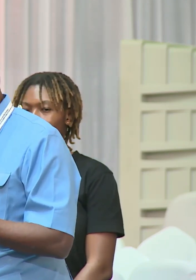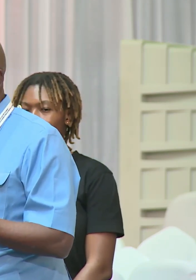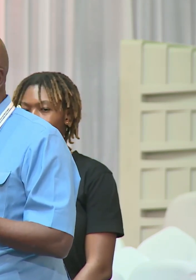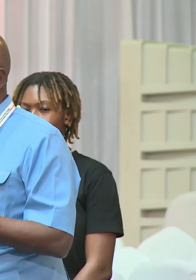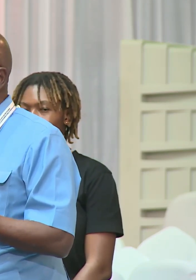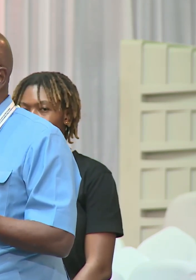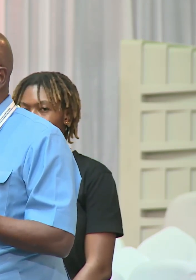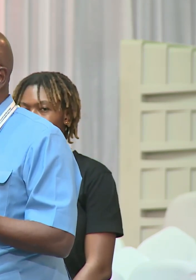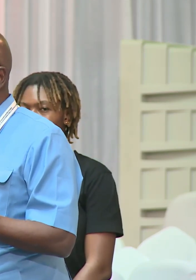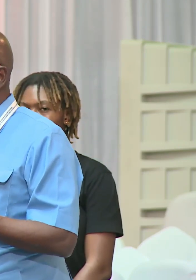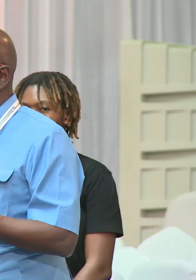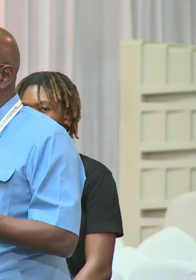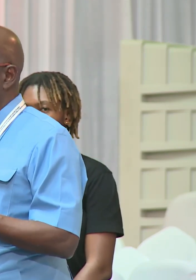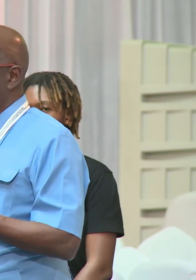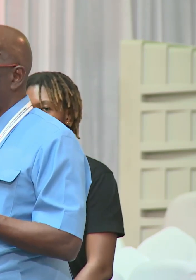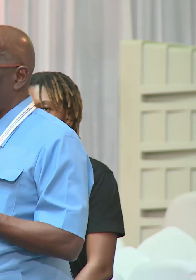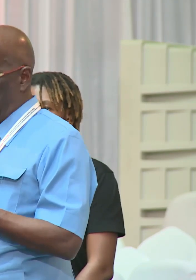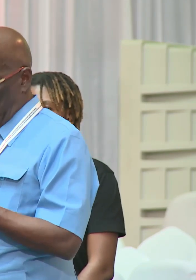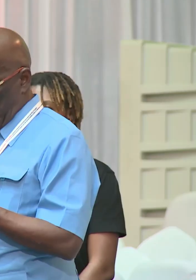docteur Yanga.